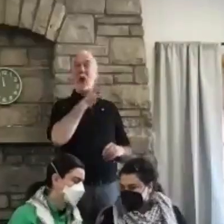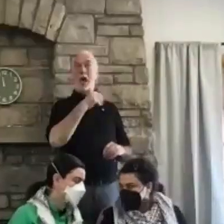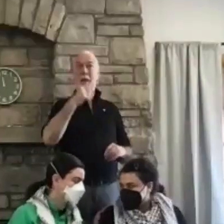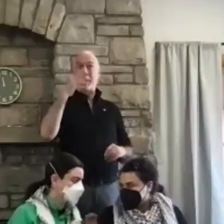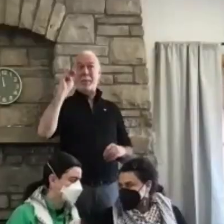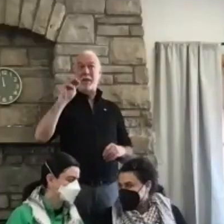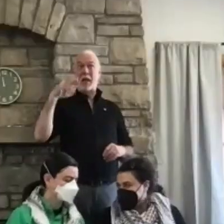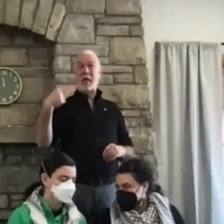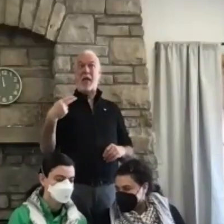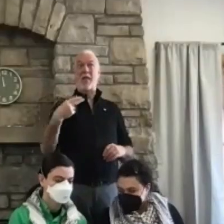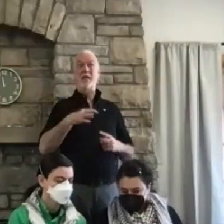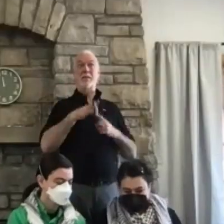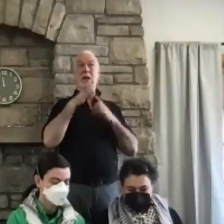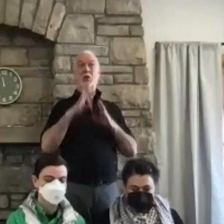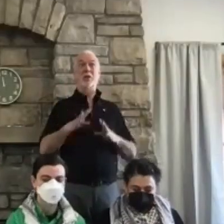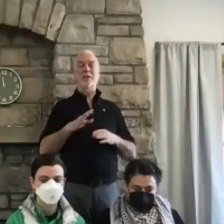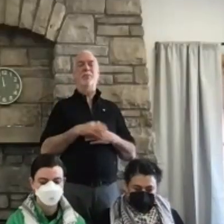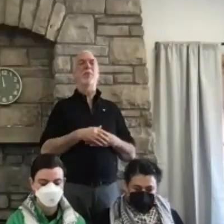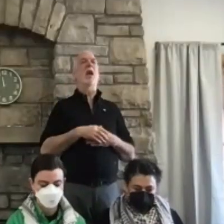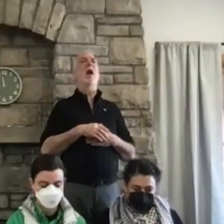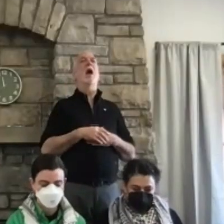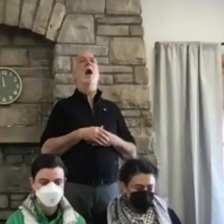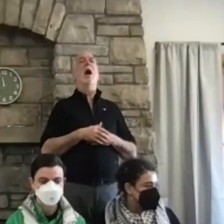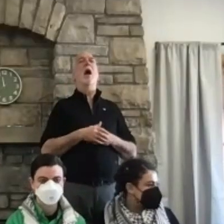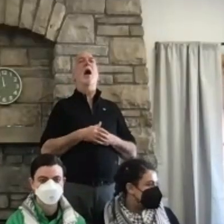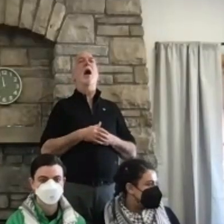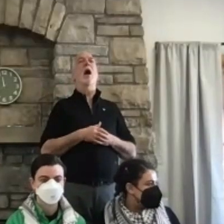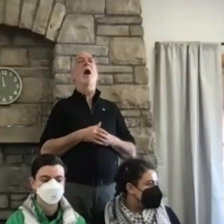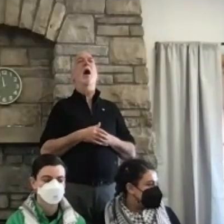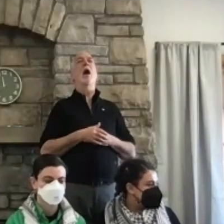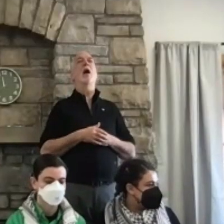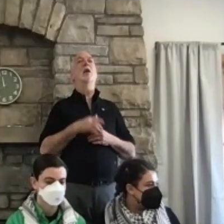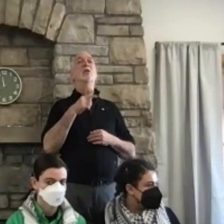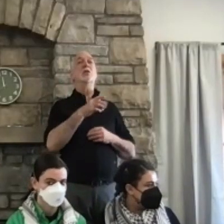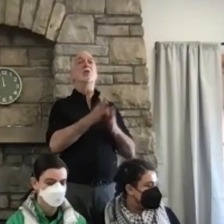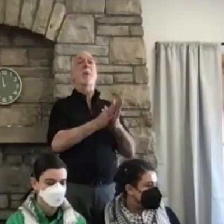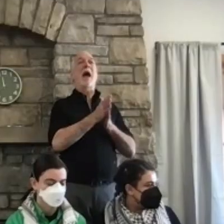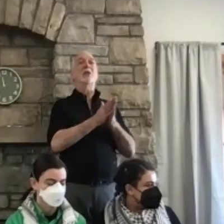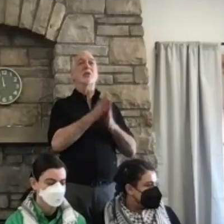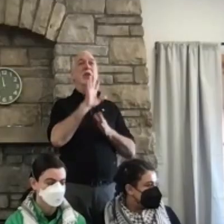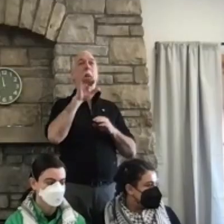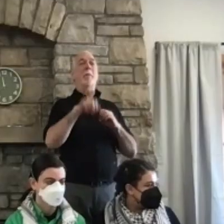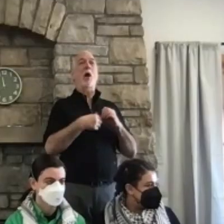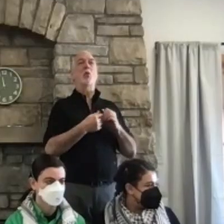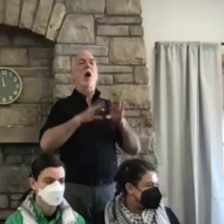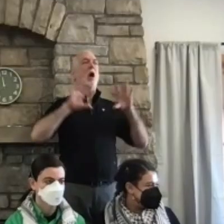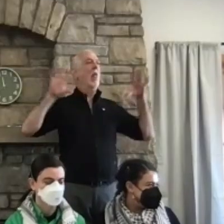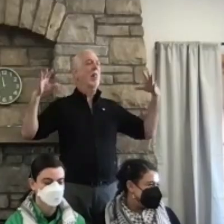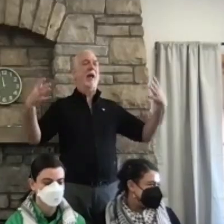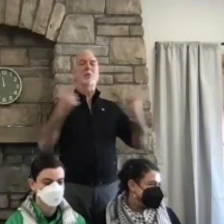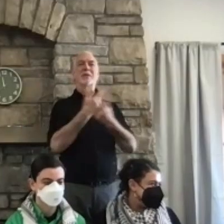specialist who is part of the disabled community. She's passionate about collective liberation and radical